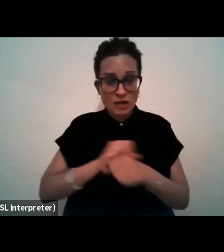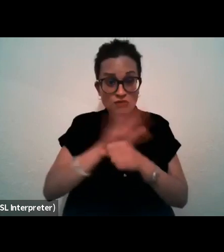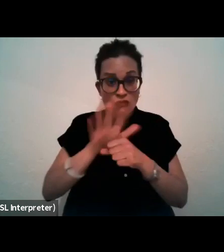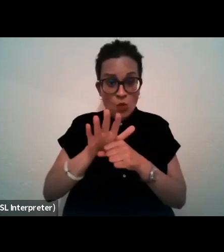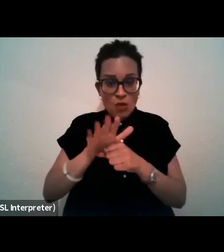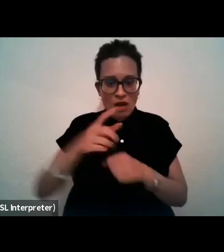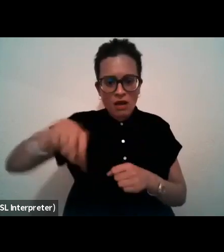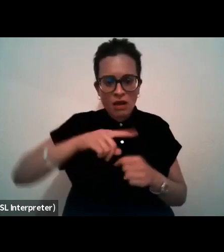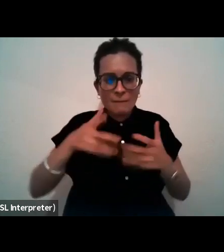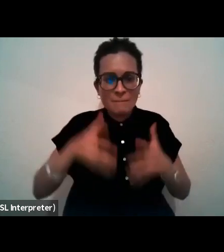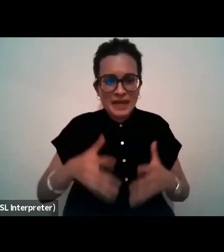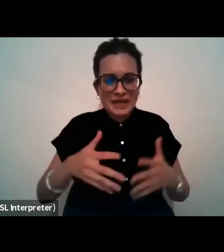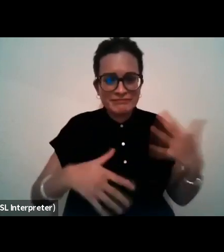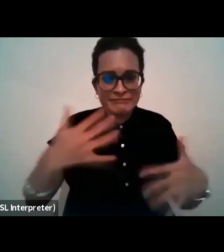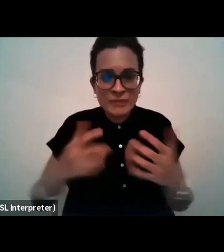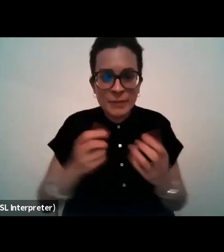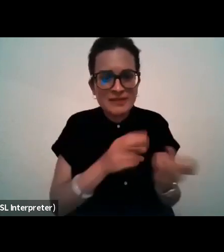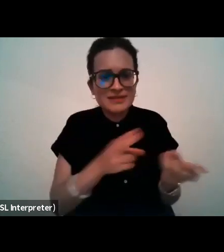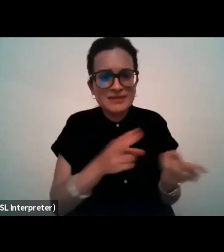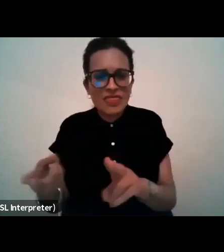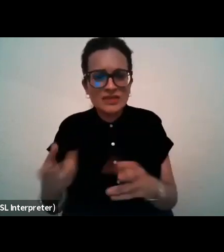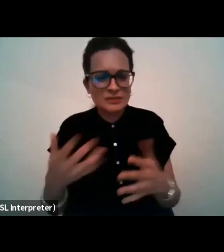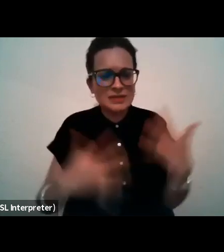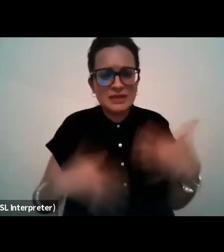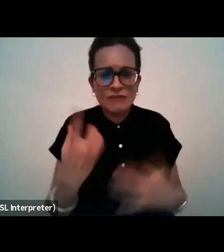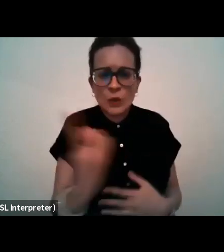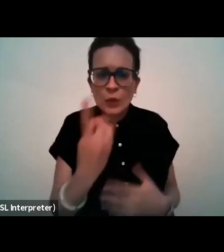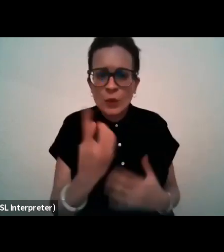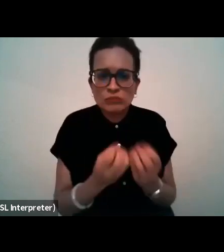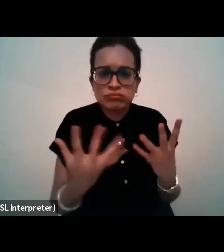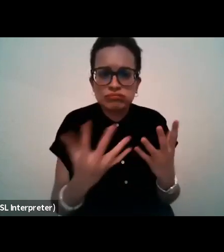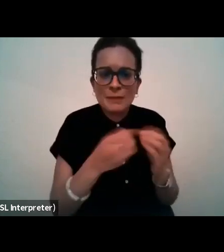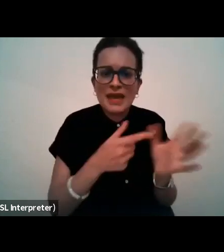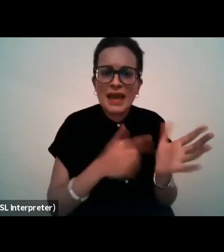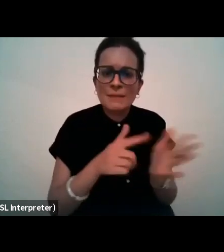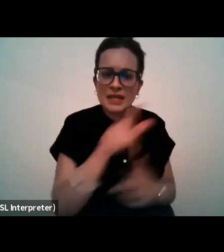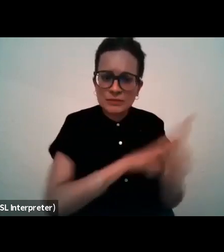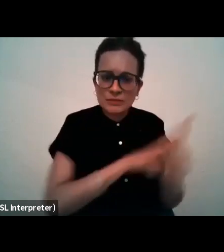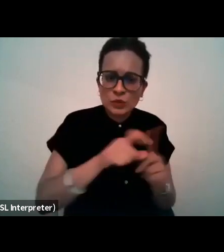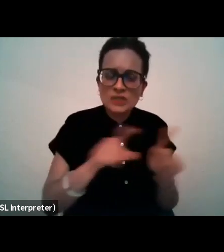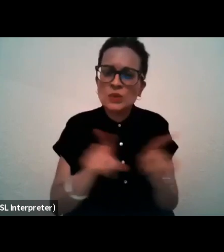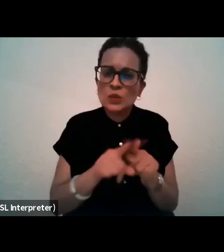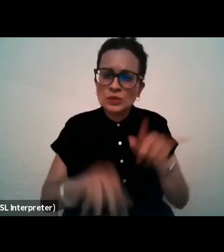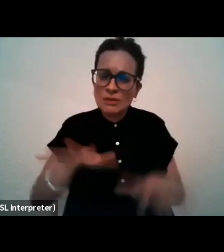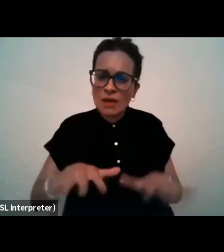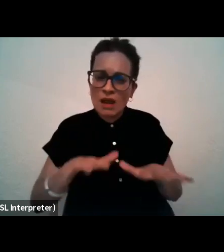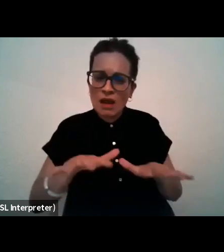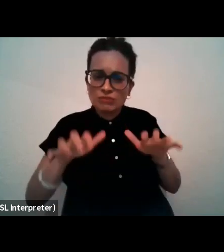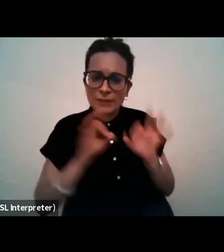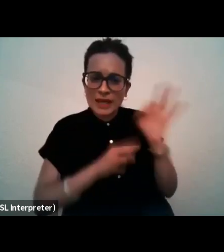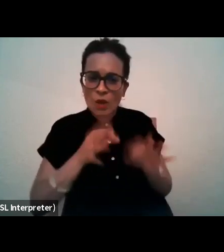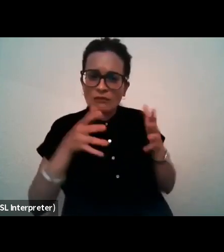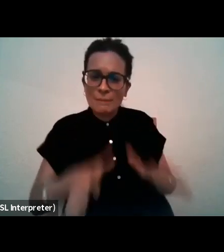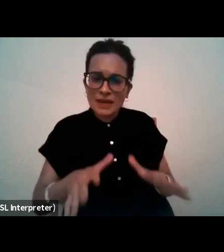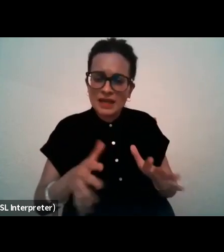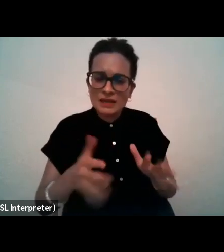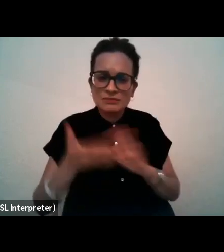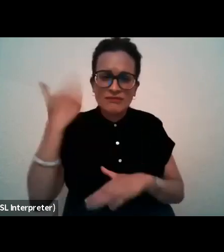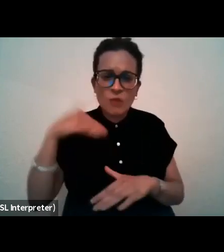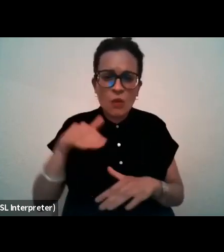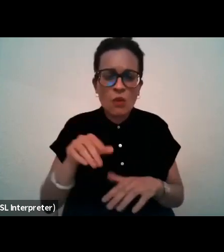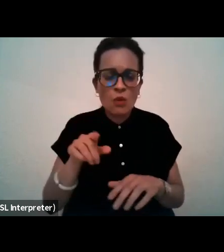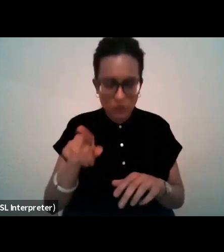and infections, similar to the Stephen Lawrence inquiry. Within days of Johnson's announcement, the